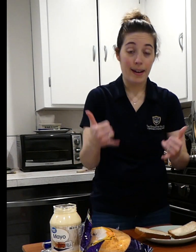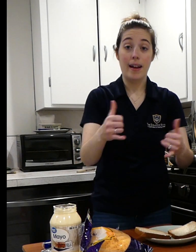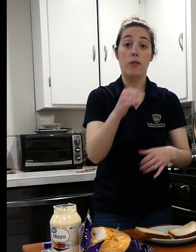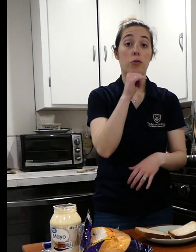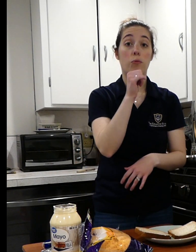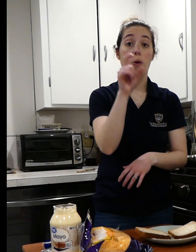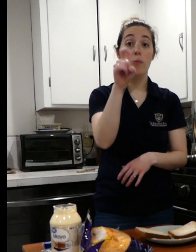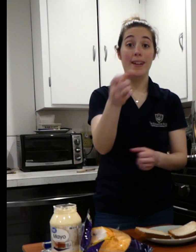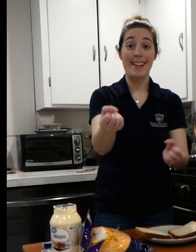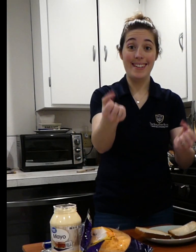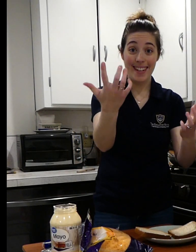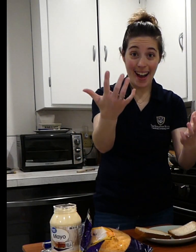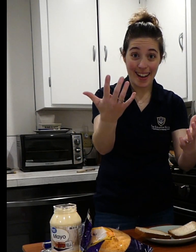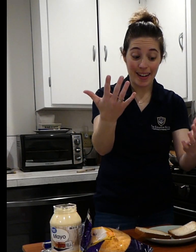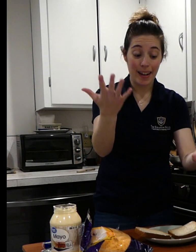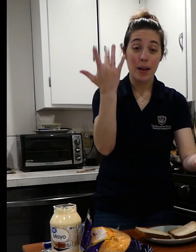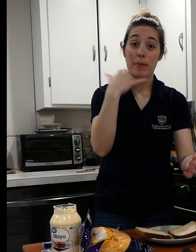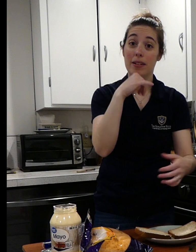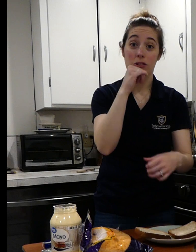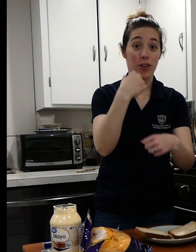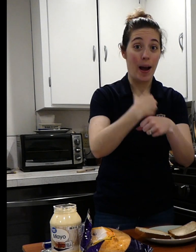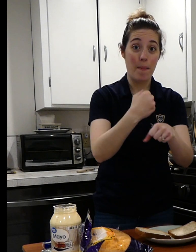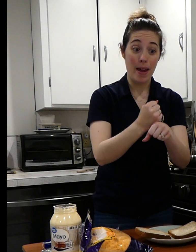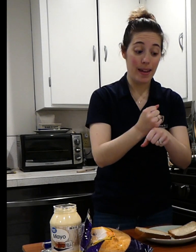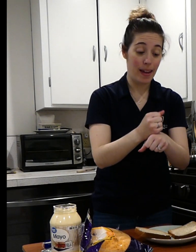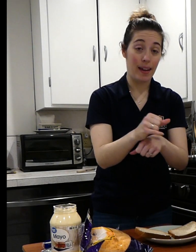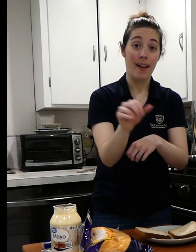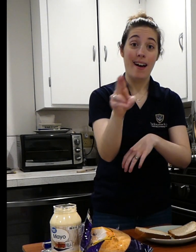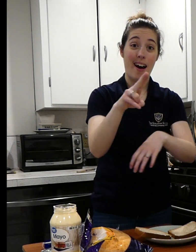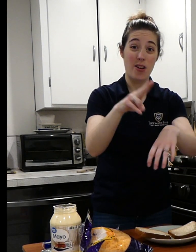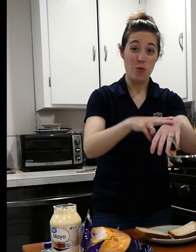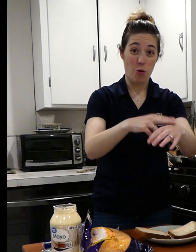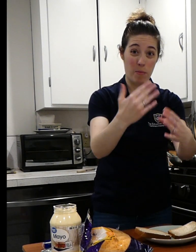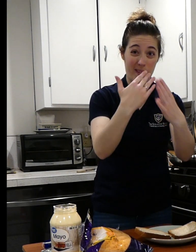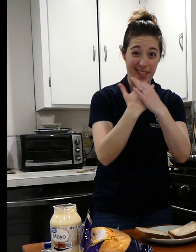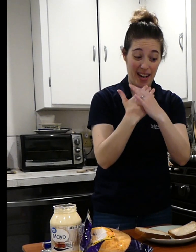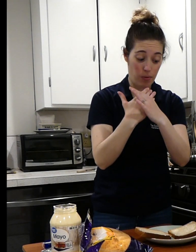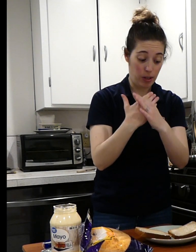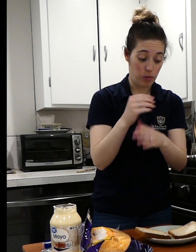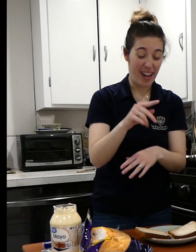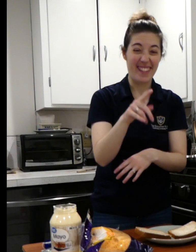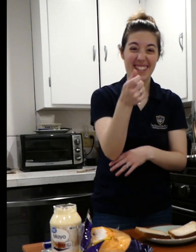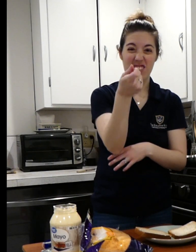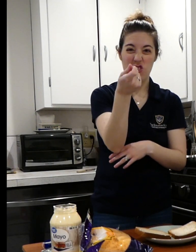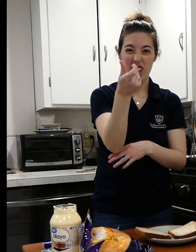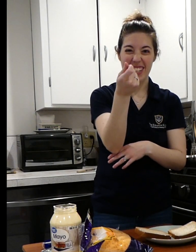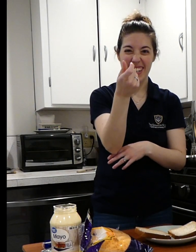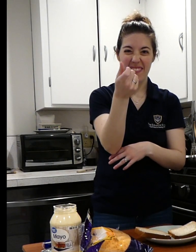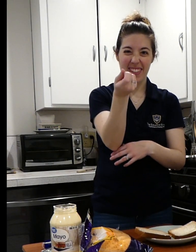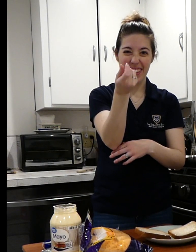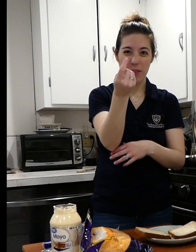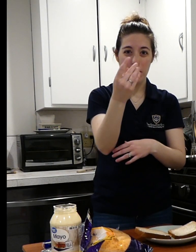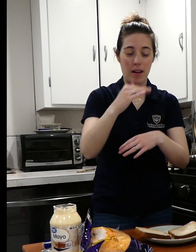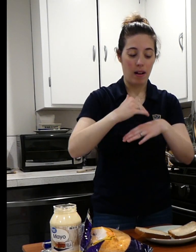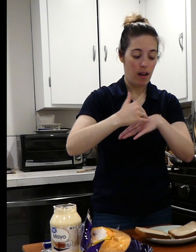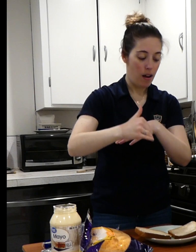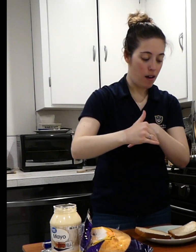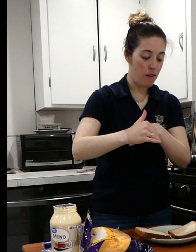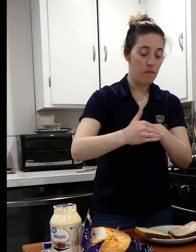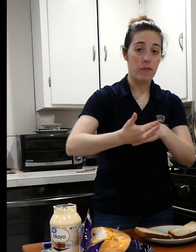Now, you won't need a ton because you're not making a normal sandwich, okay? This is just to give a little bit of